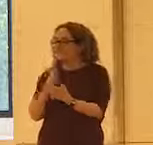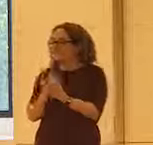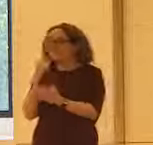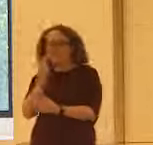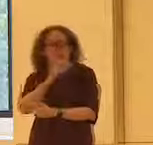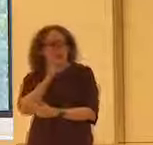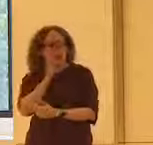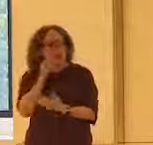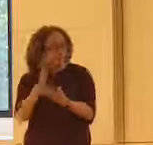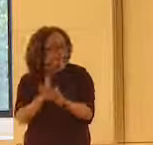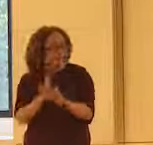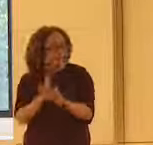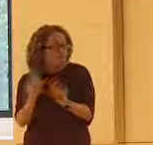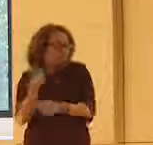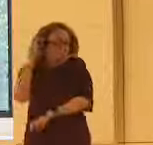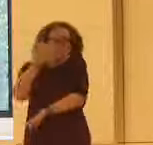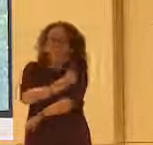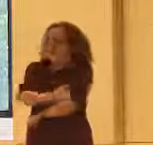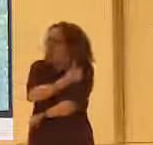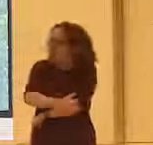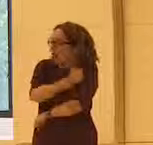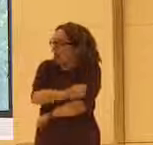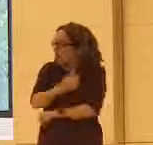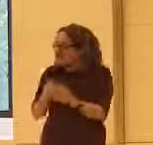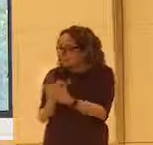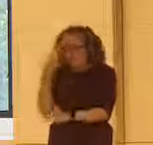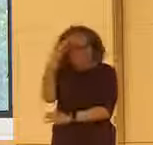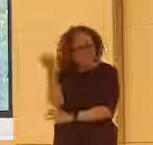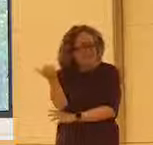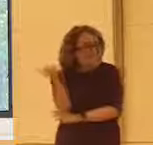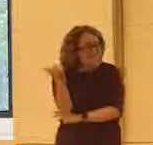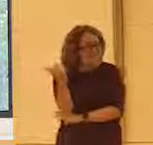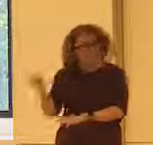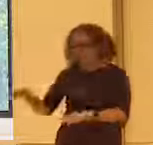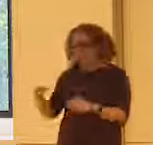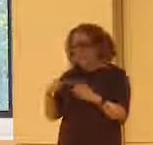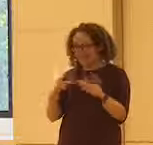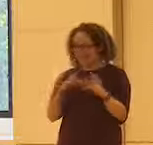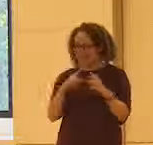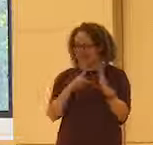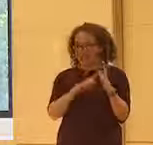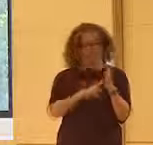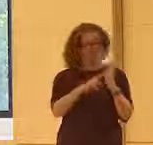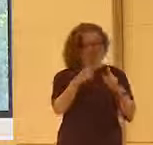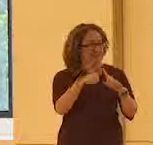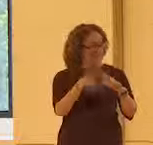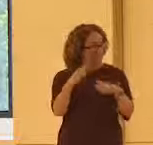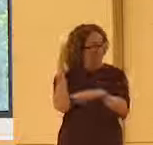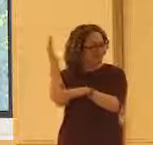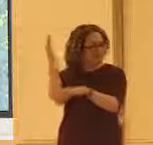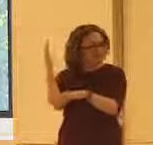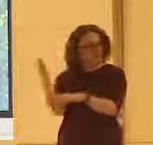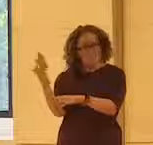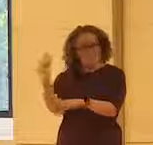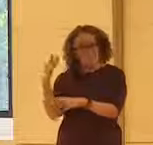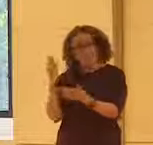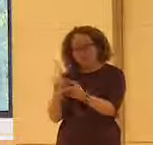So it's definitely deaf people are more vulnerable to develop mental health issues. Alex talked earlier